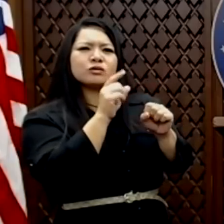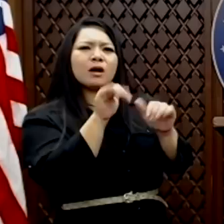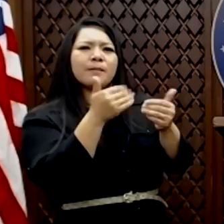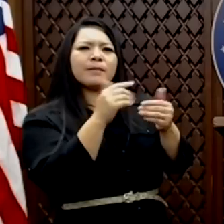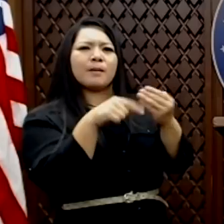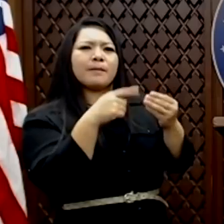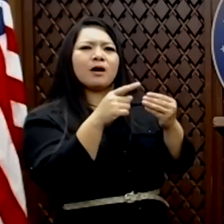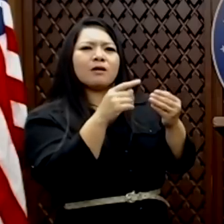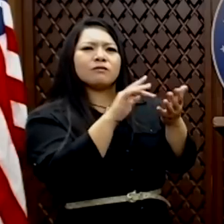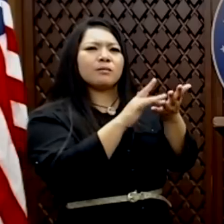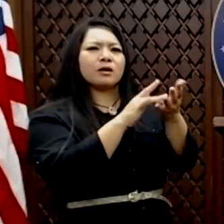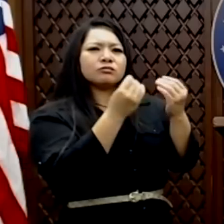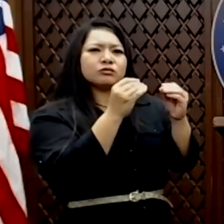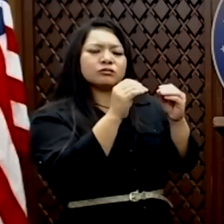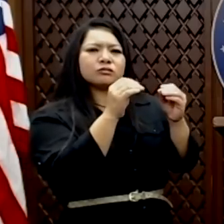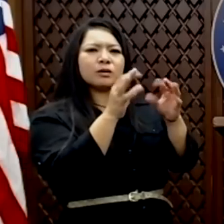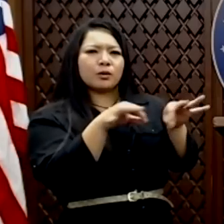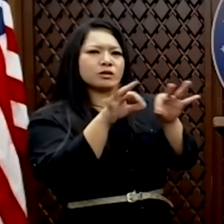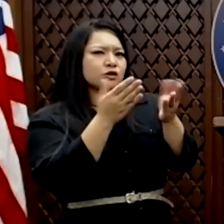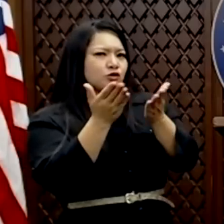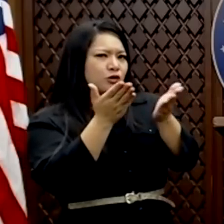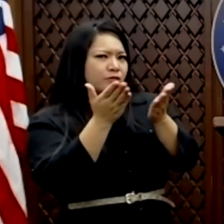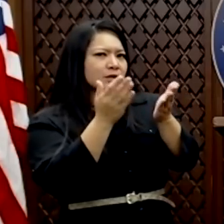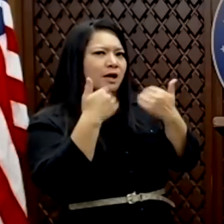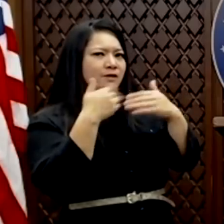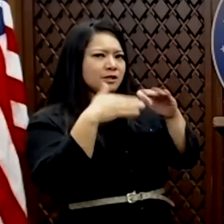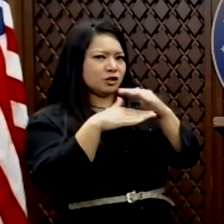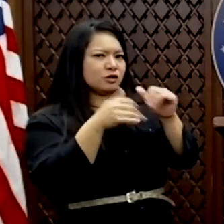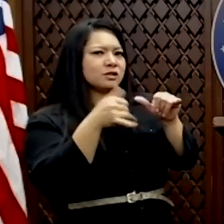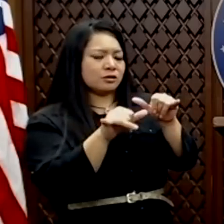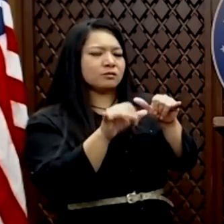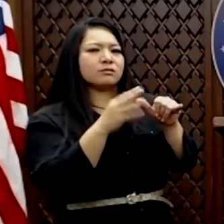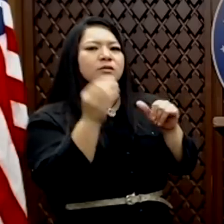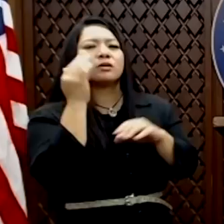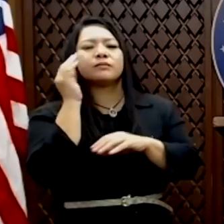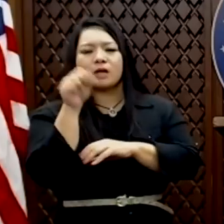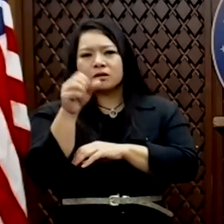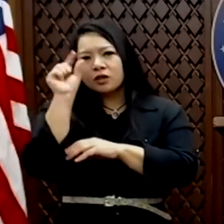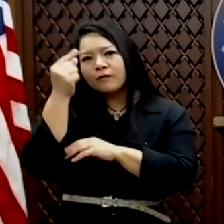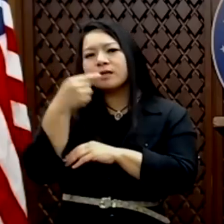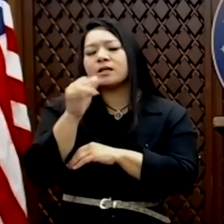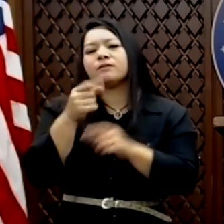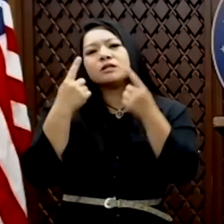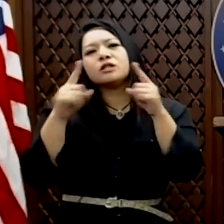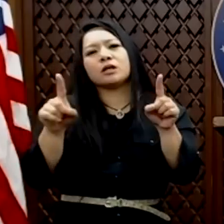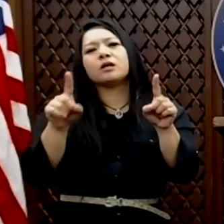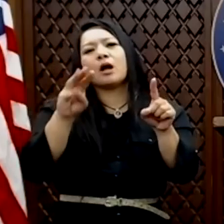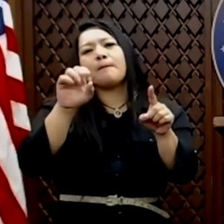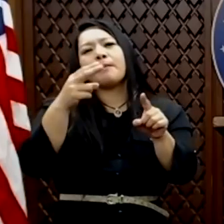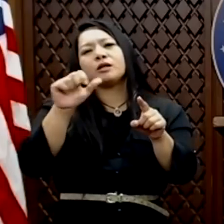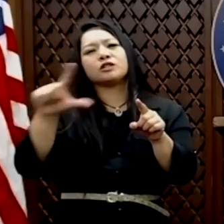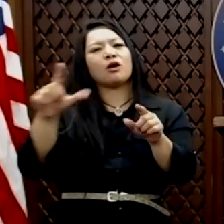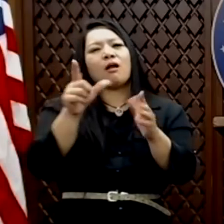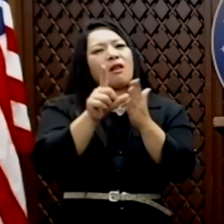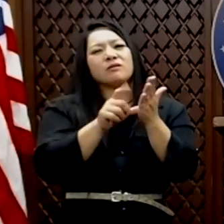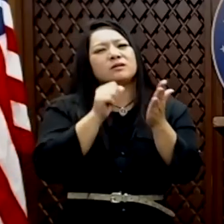about essential services that they'll still have access to? Yes, you know, I think declaring martial law is